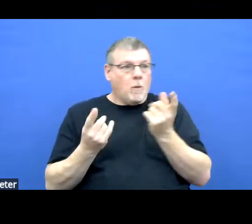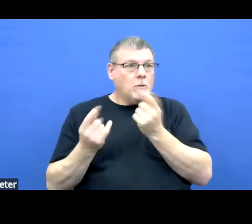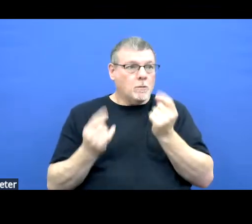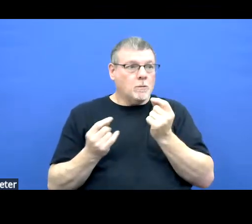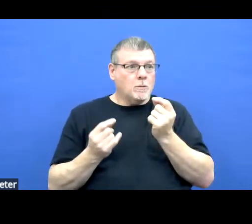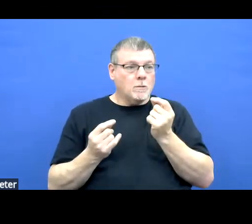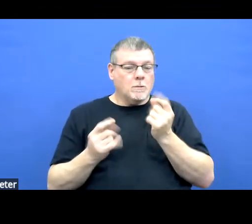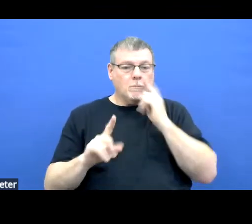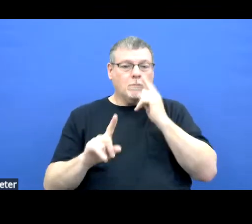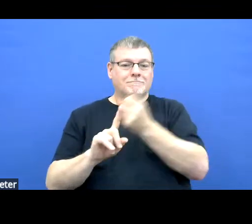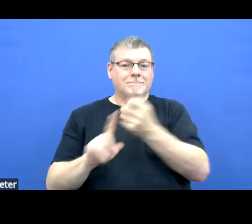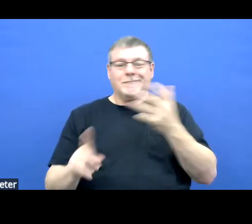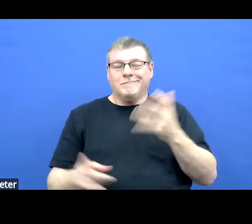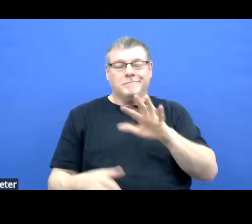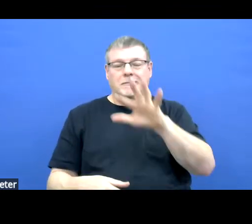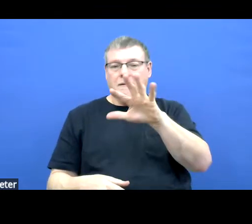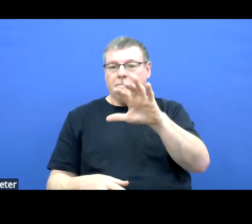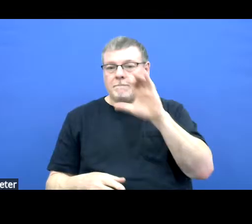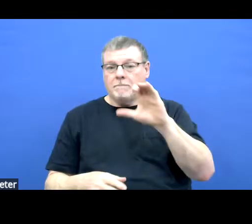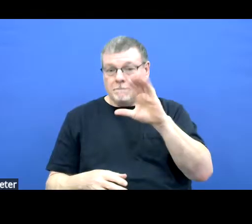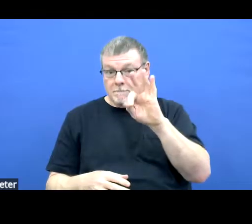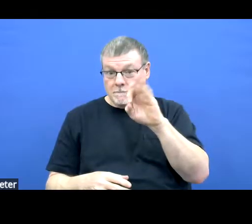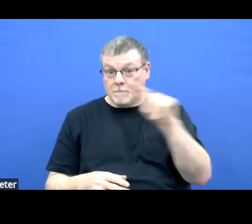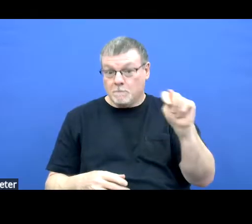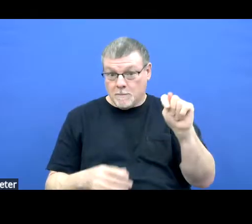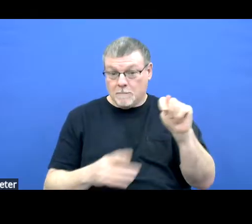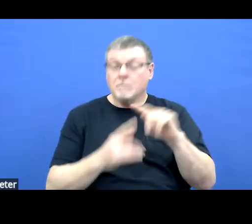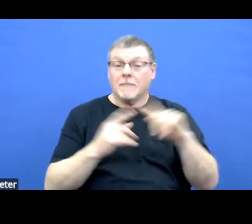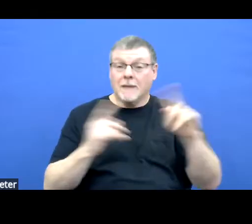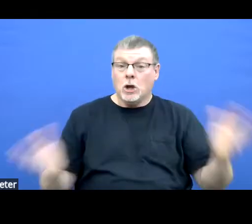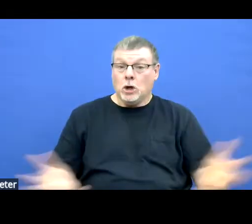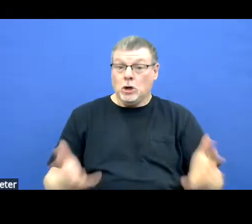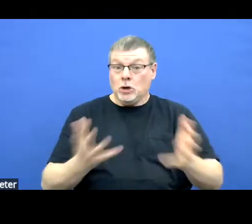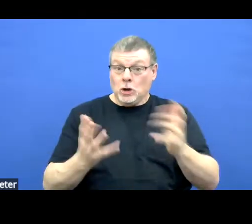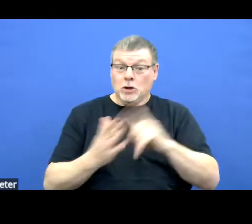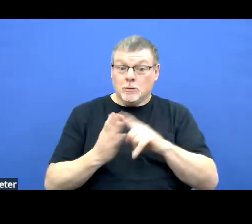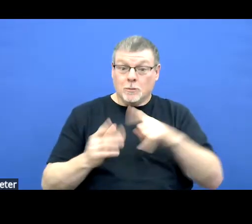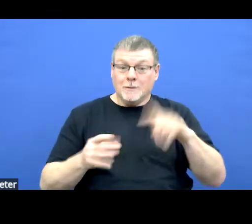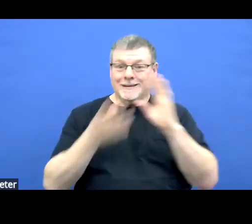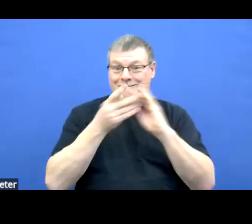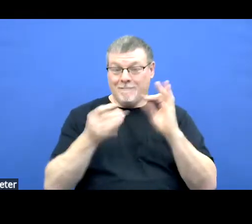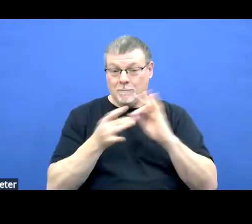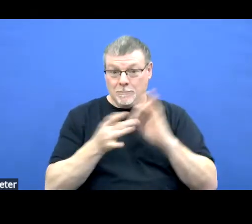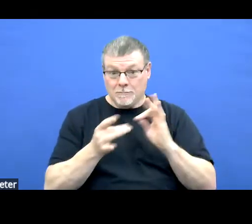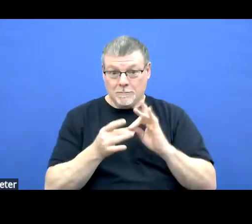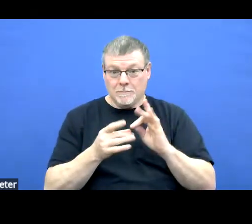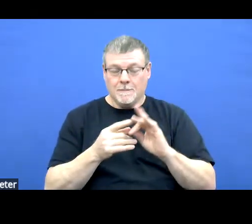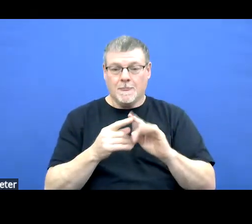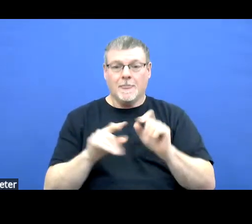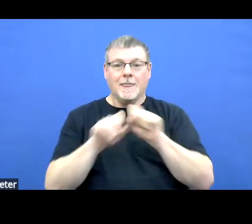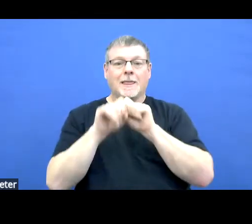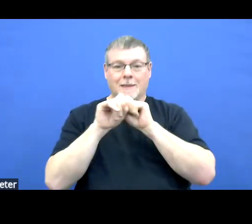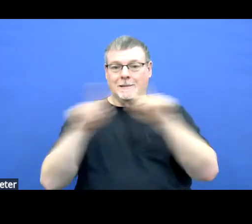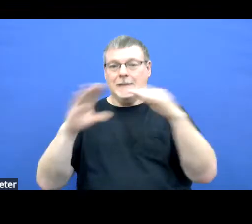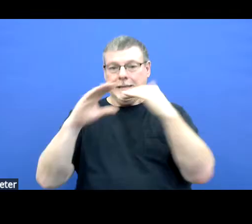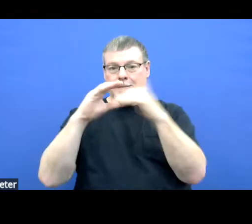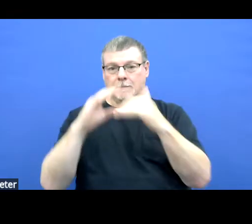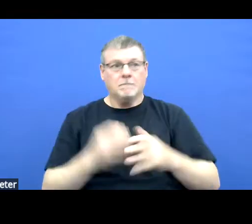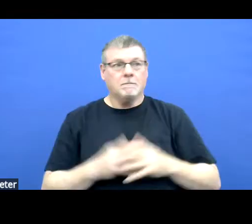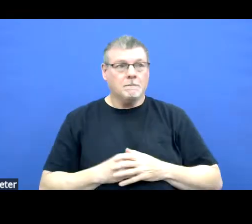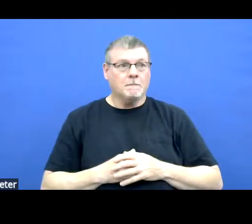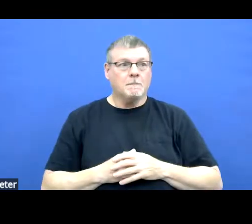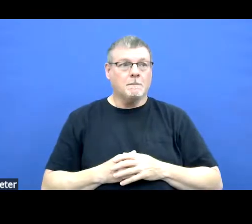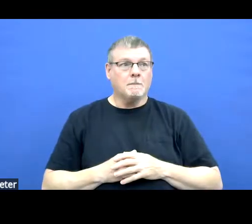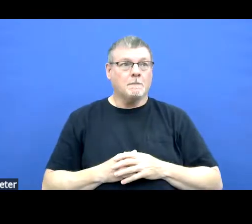do is expand it out to 500 feet and just encourage them during the week. If they've got comments, send them to us via emails.